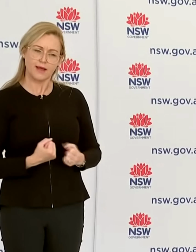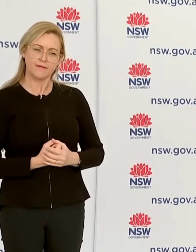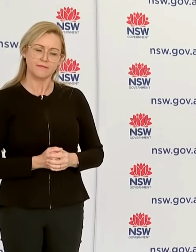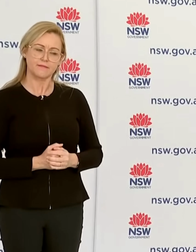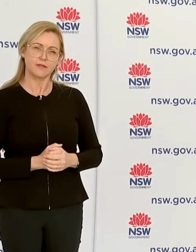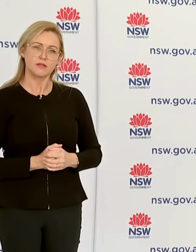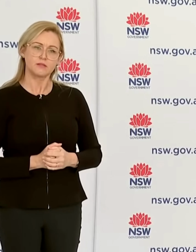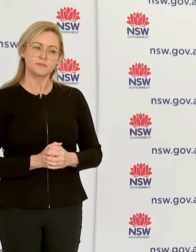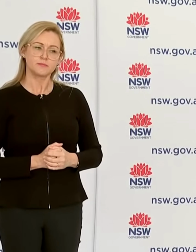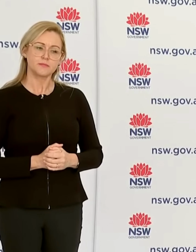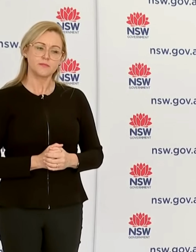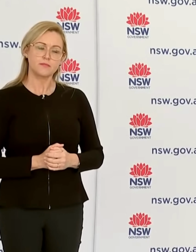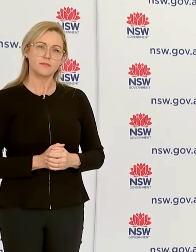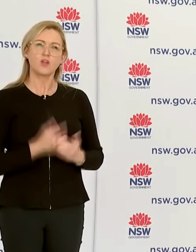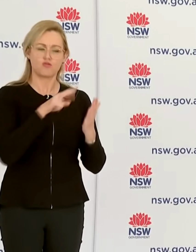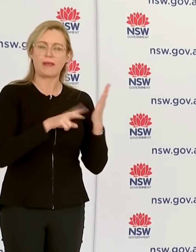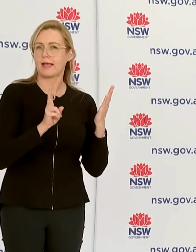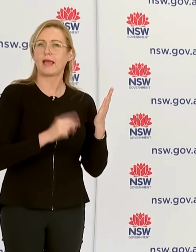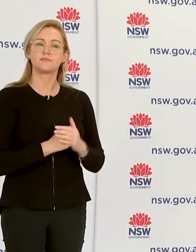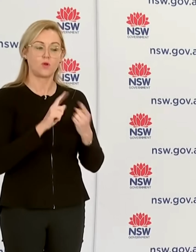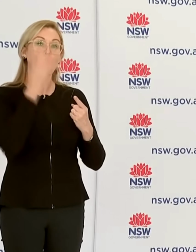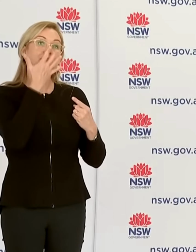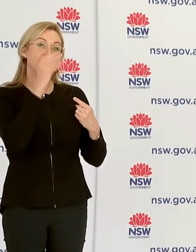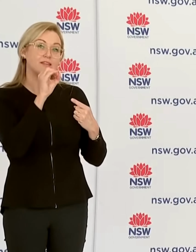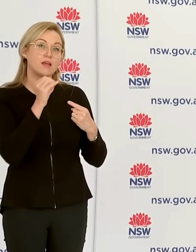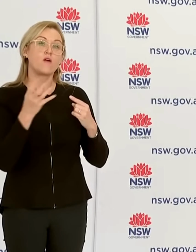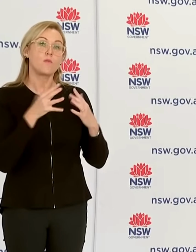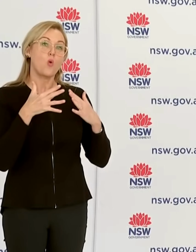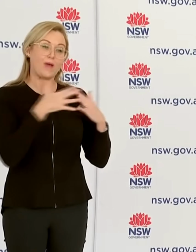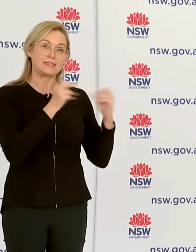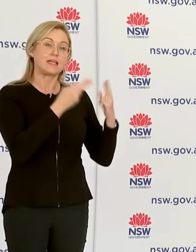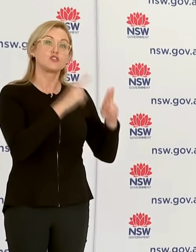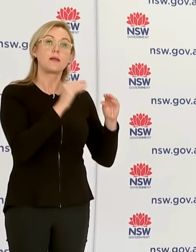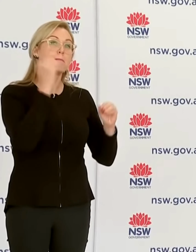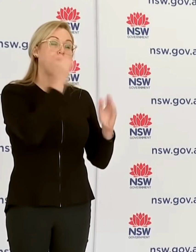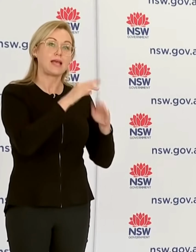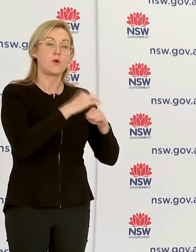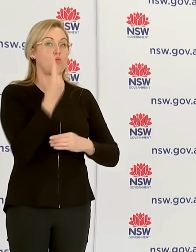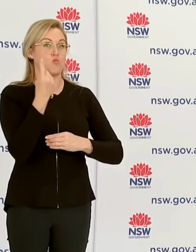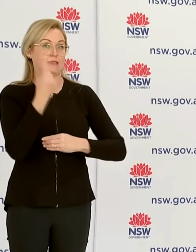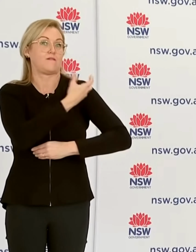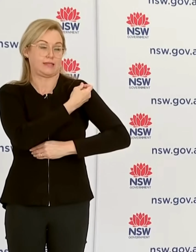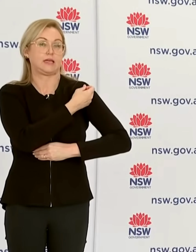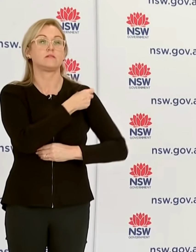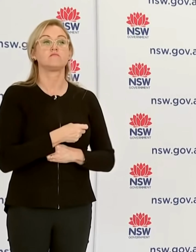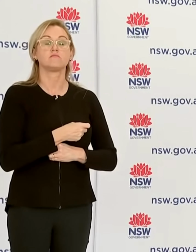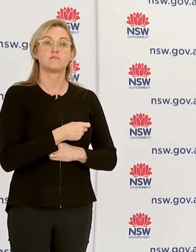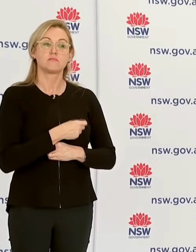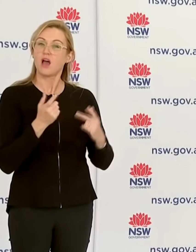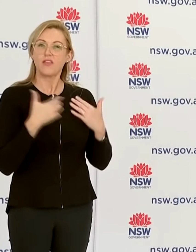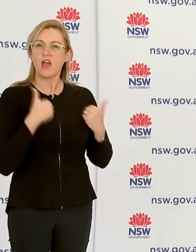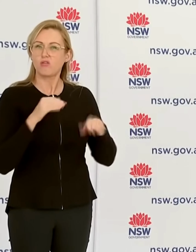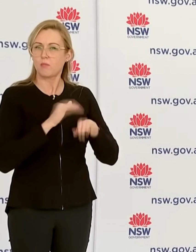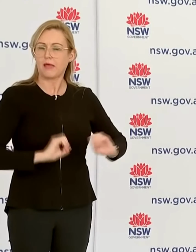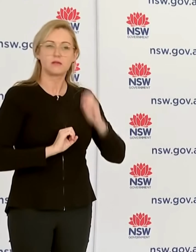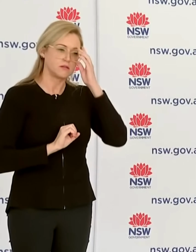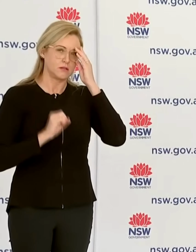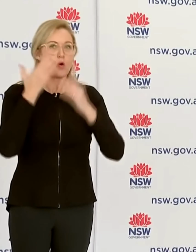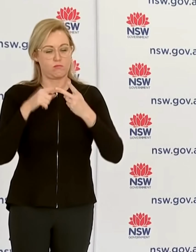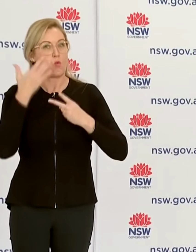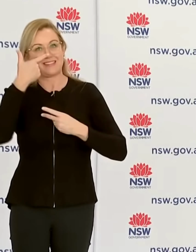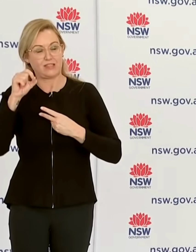who... I'll just repeat the information I have. A woman in her 50s from Western Sydney who died at Blacktown. She received 1 dose of vaccine and had no obvious comorbidities. A woman in her